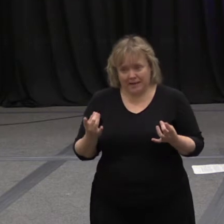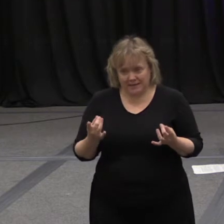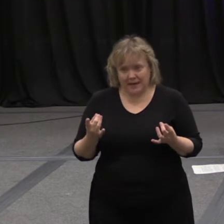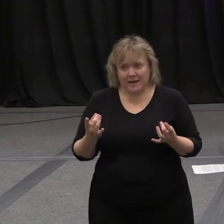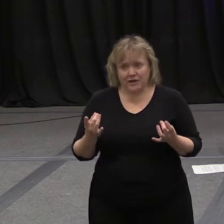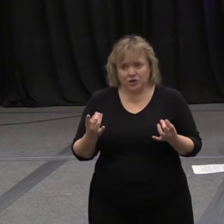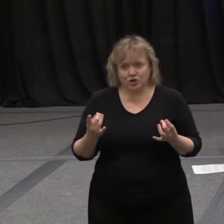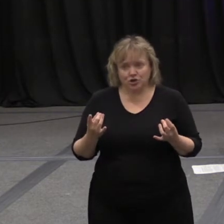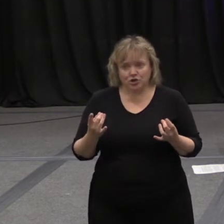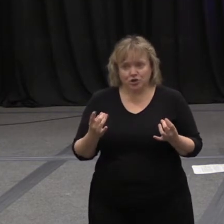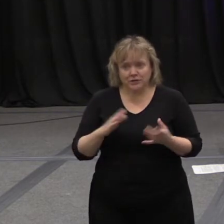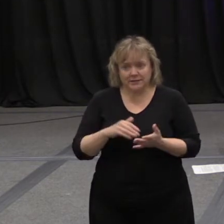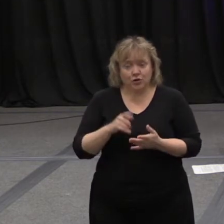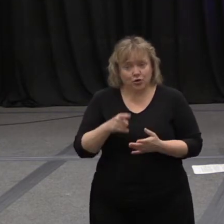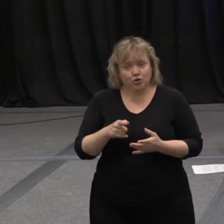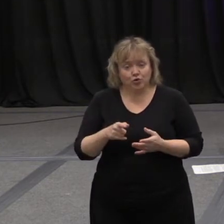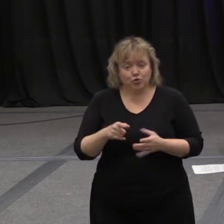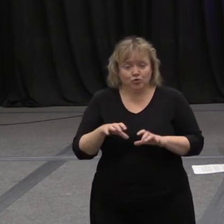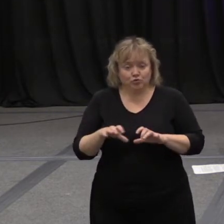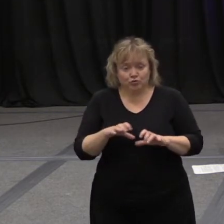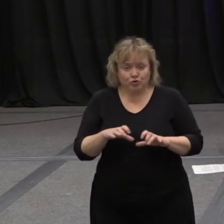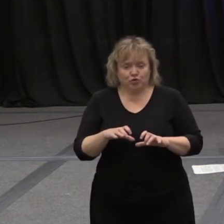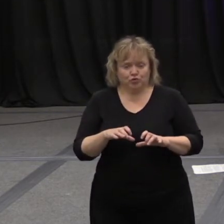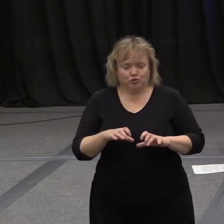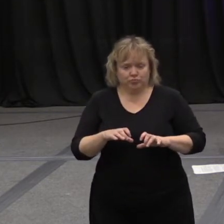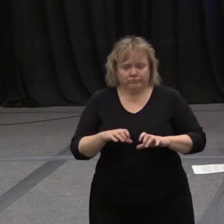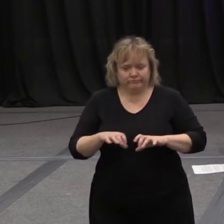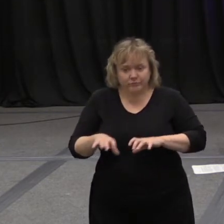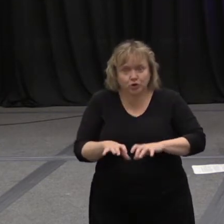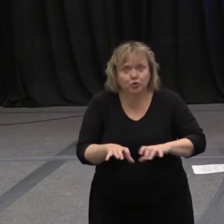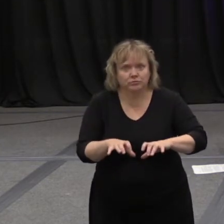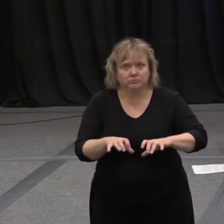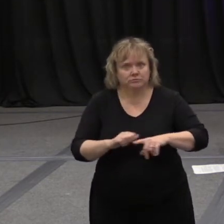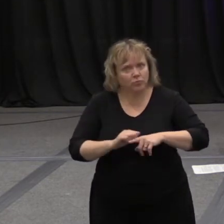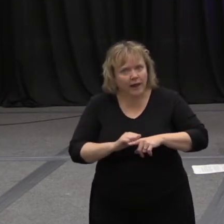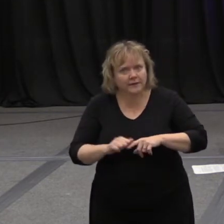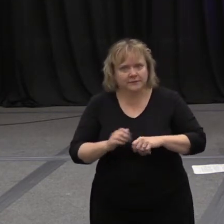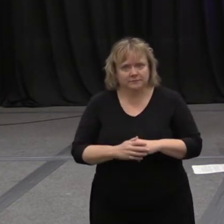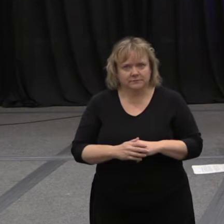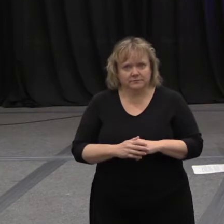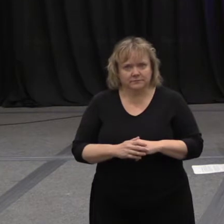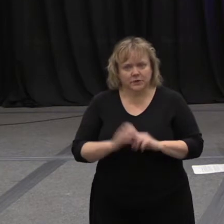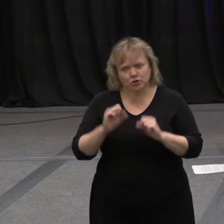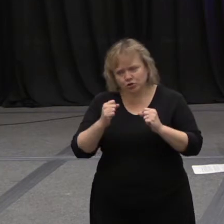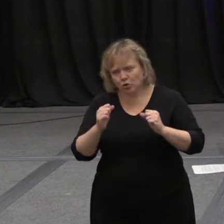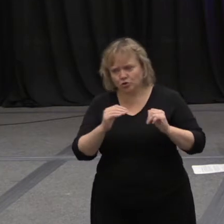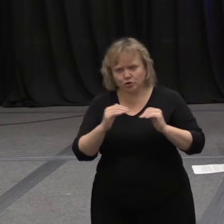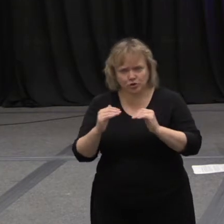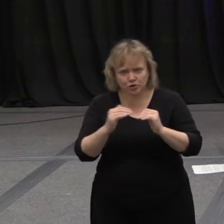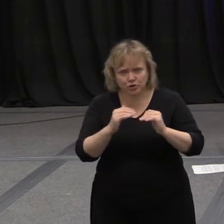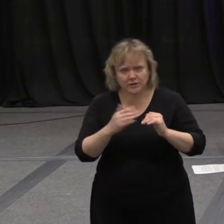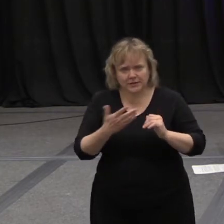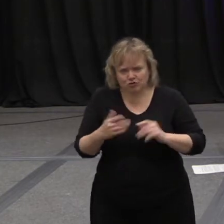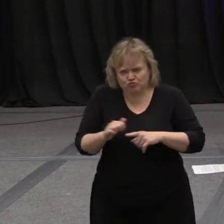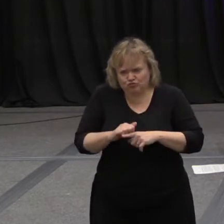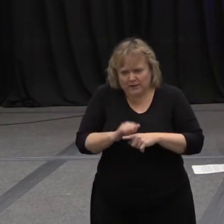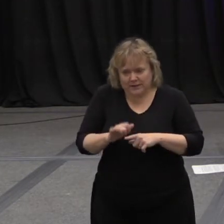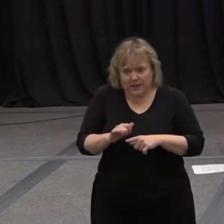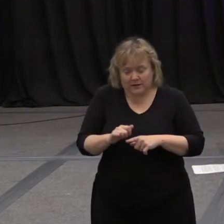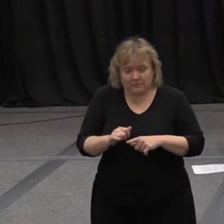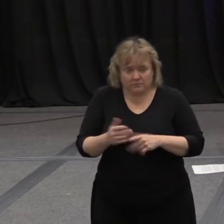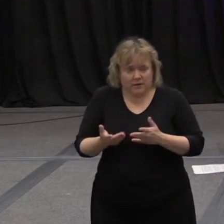service justice practice. So we practice it. Sherry Huber, the Zen teacher, says what we practice is what we